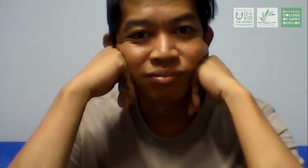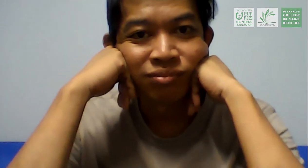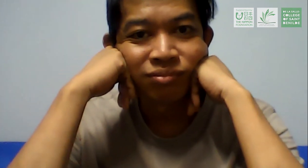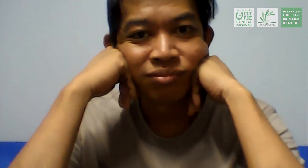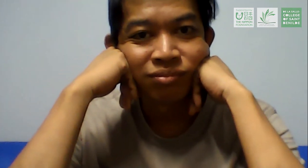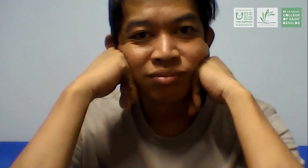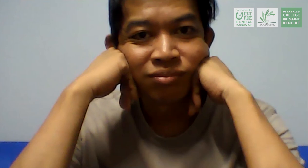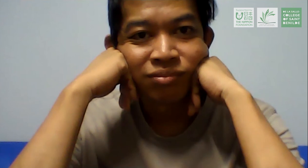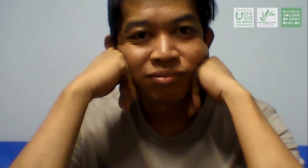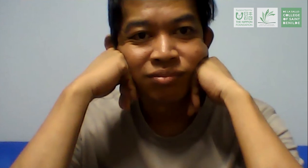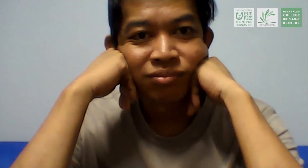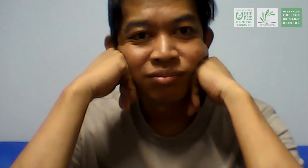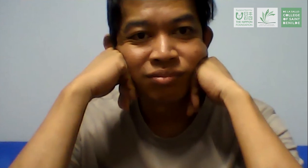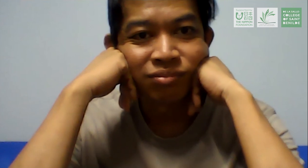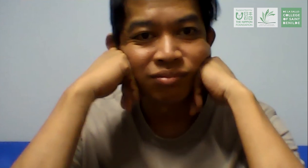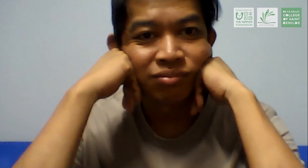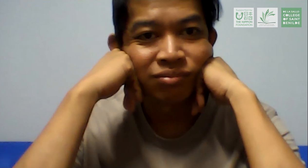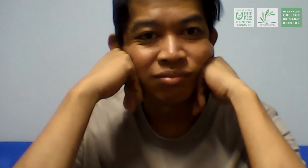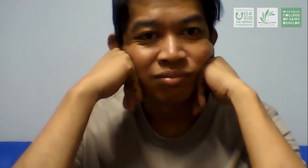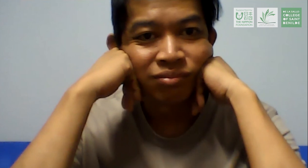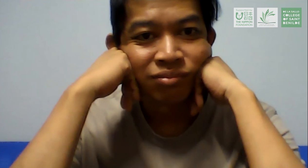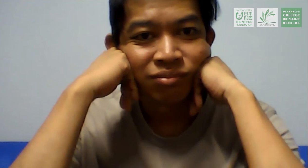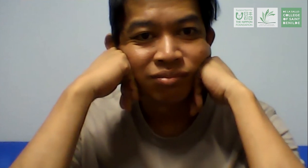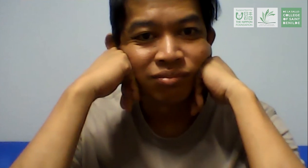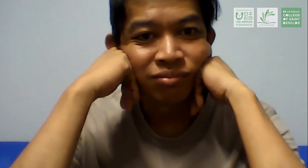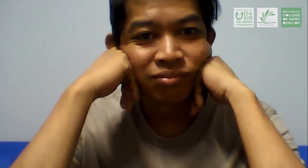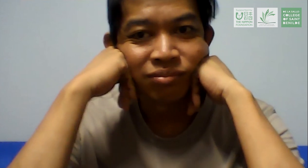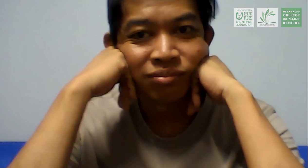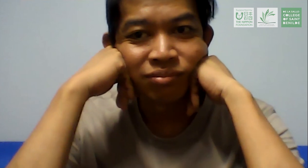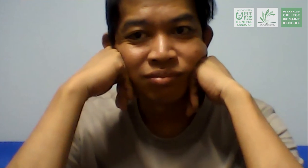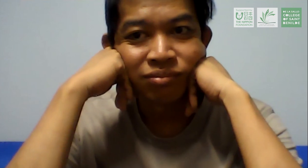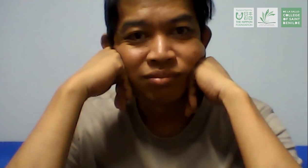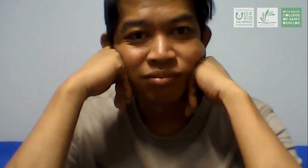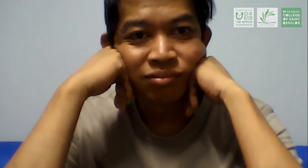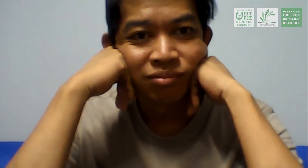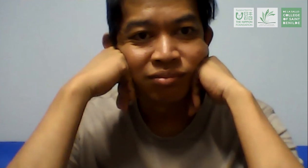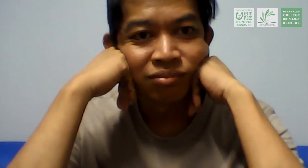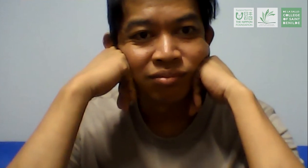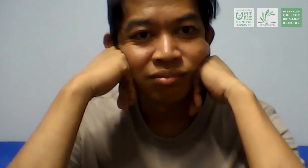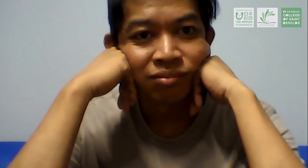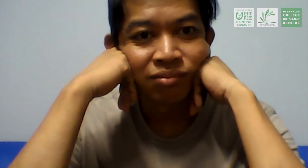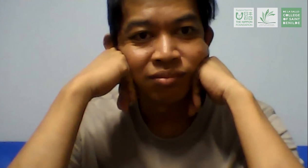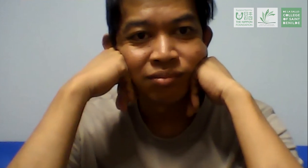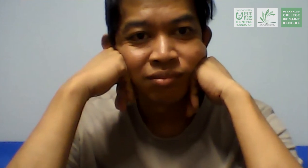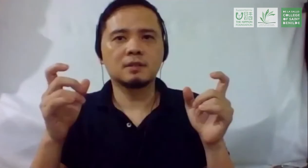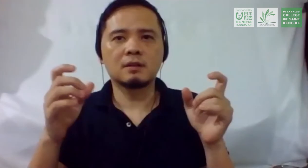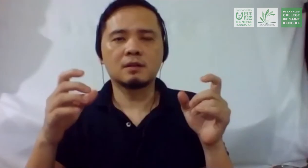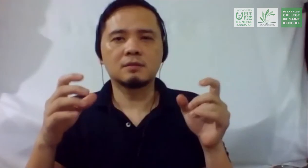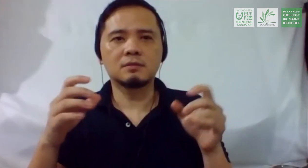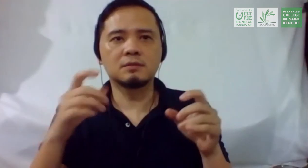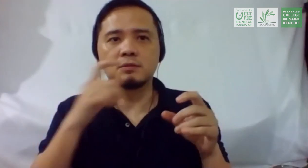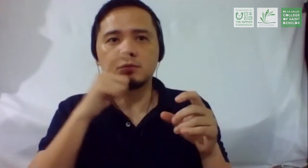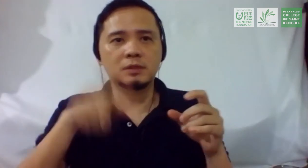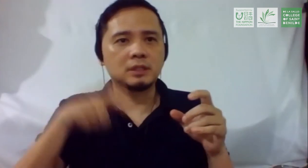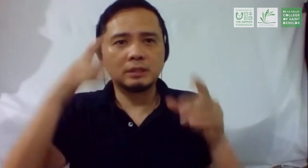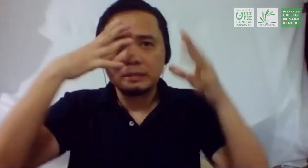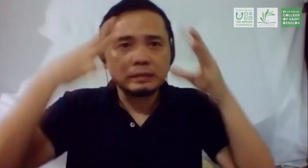try to rush it, give ourselves a little more time and do you have everything you need? What? You have everything you need?